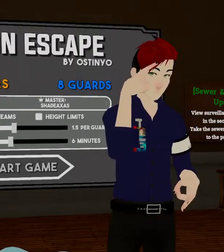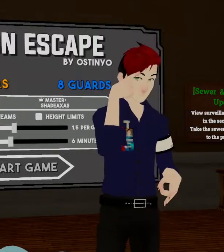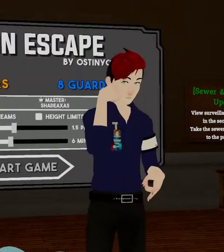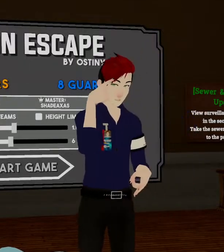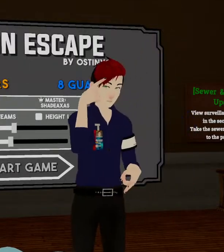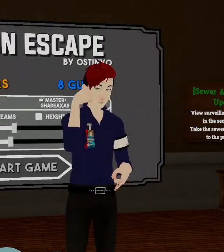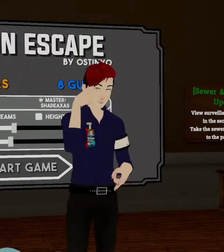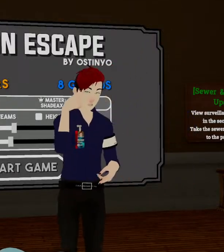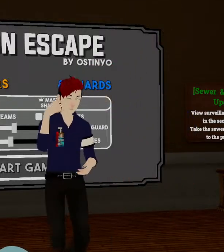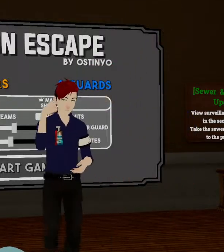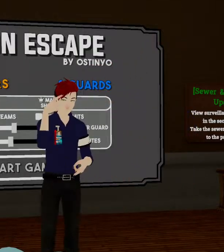like that. Yeah, on the eyebrow.